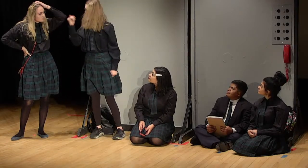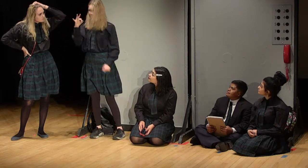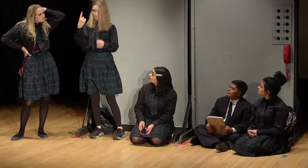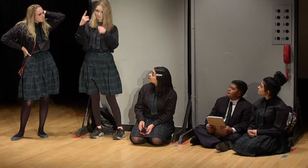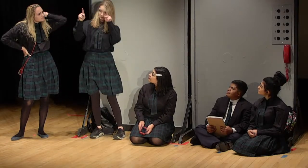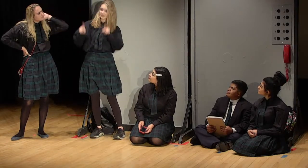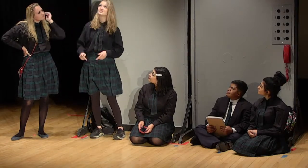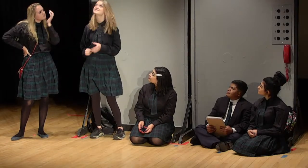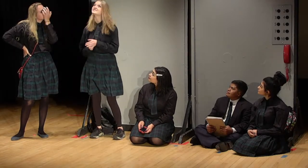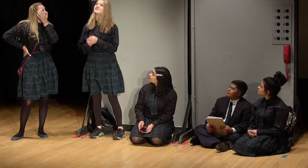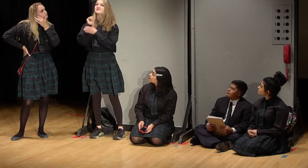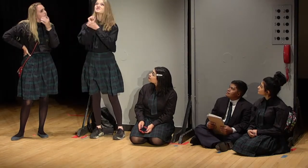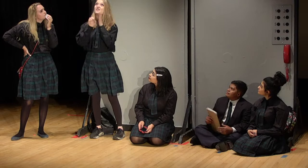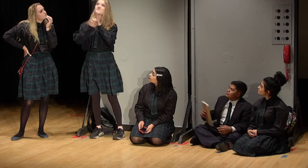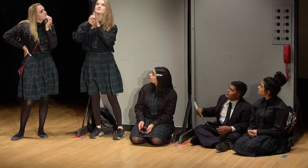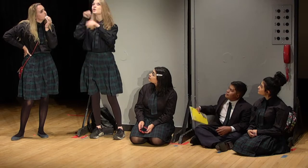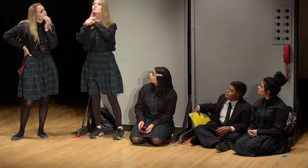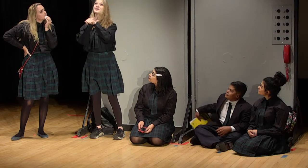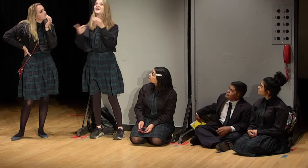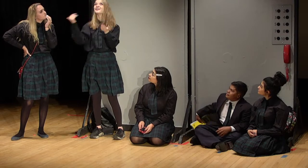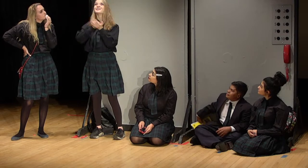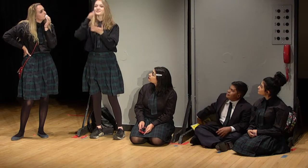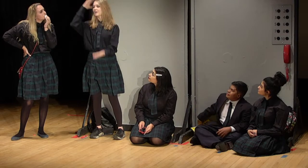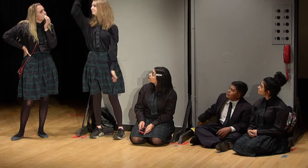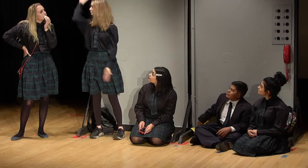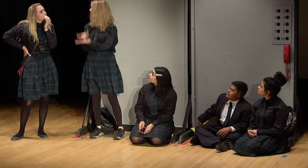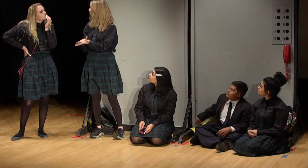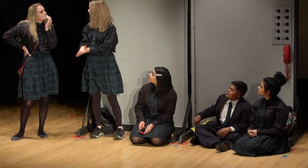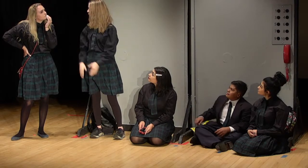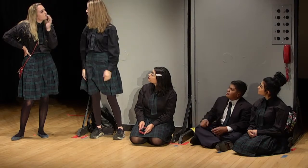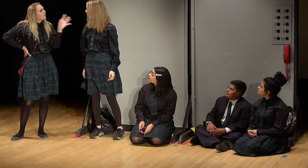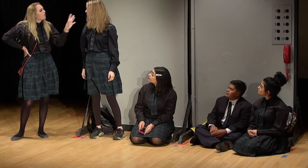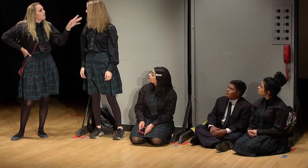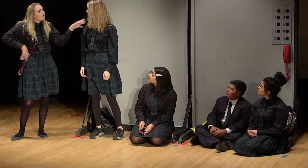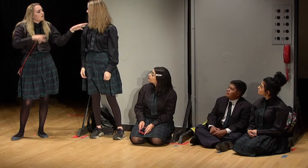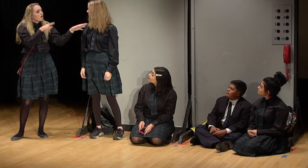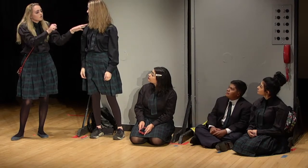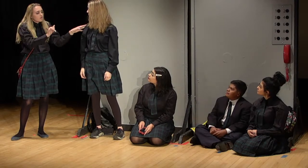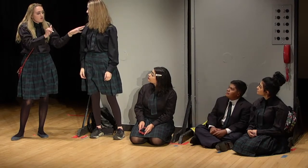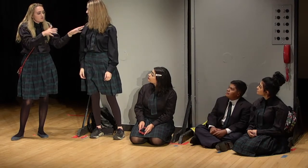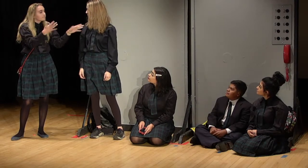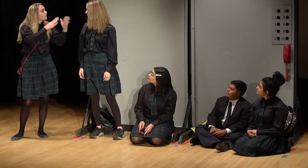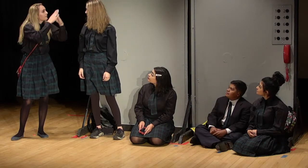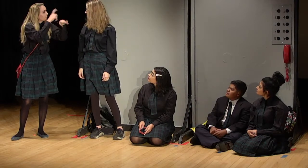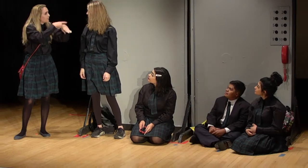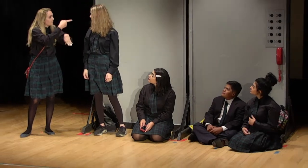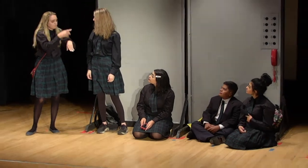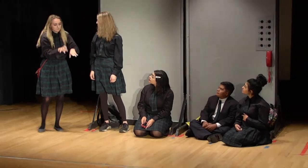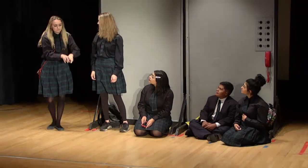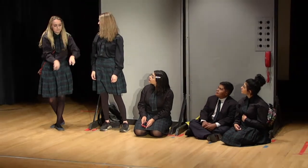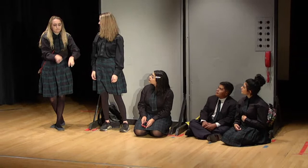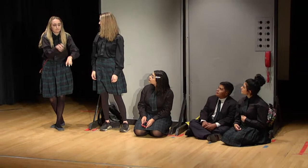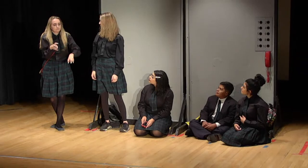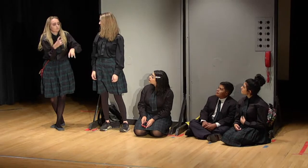Lindsay. That's dangerous. What if it works again? Then the person would be squished. Claire. What if we